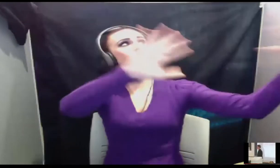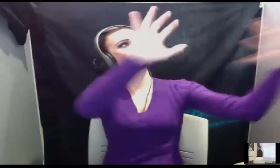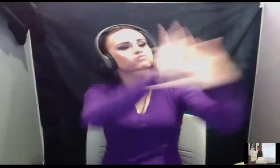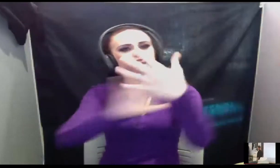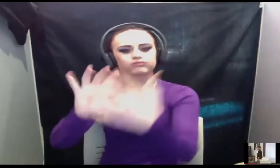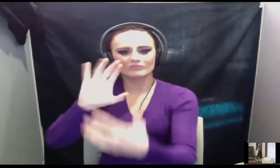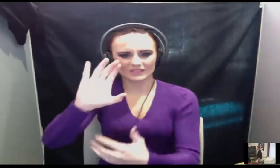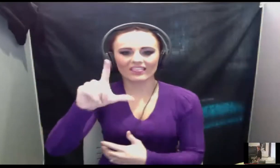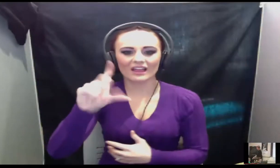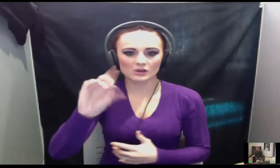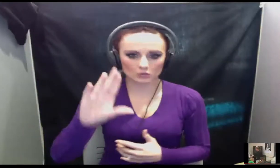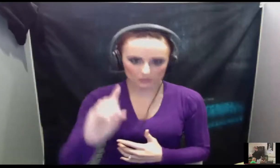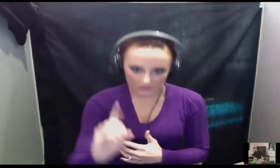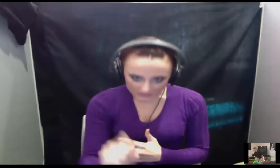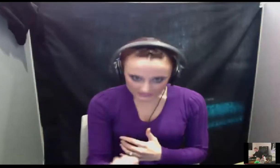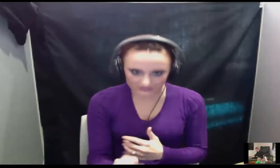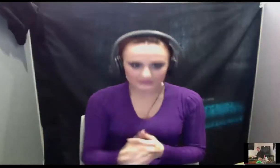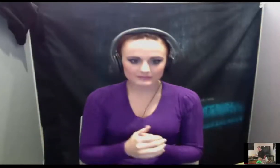saturated.